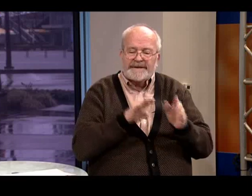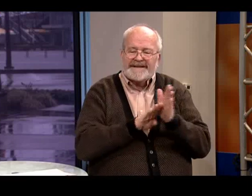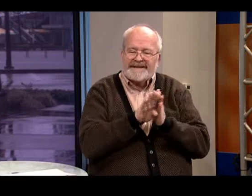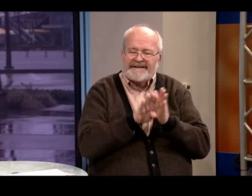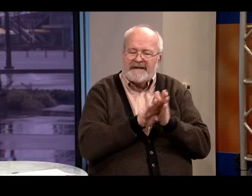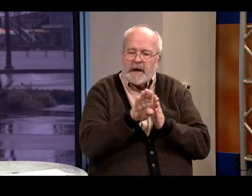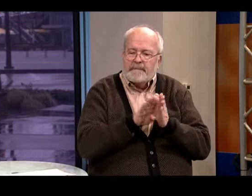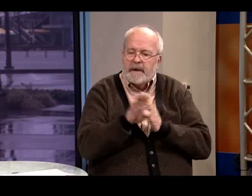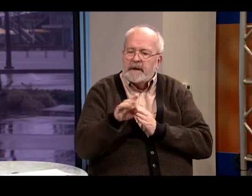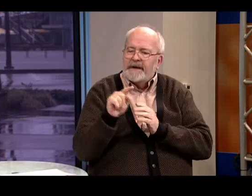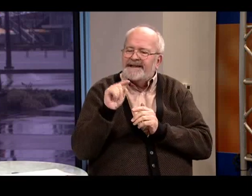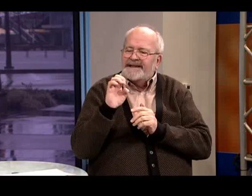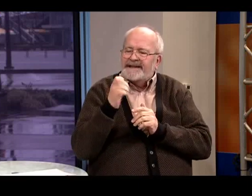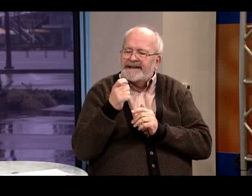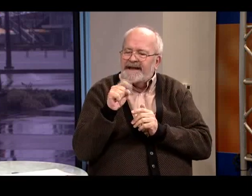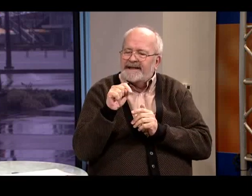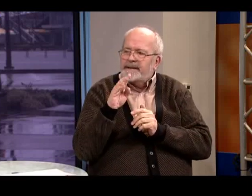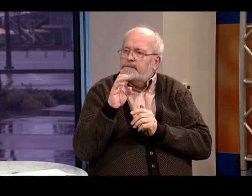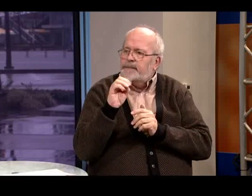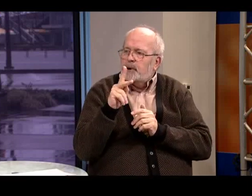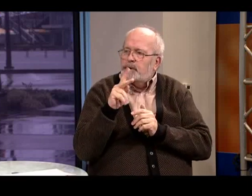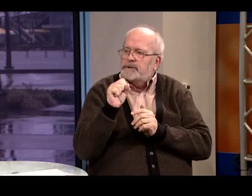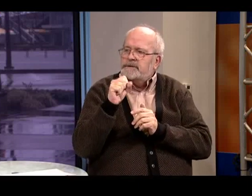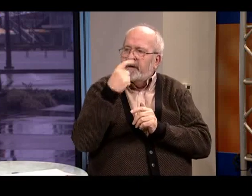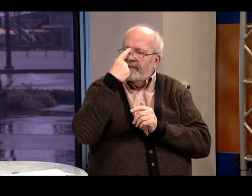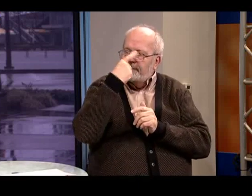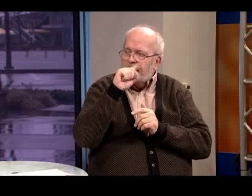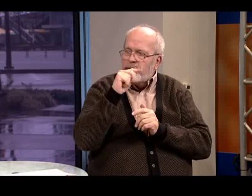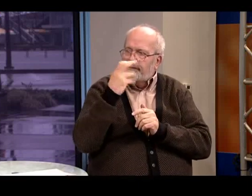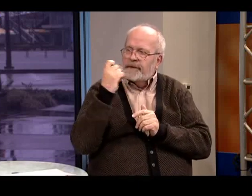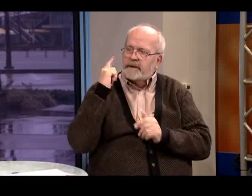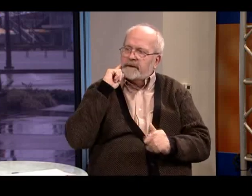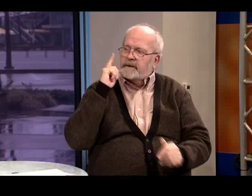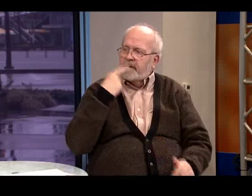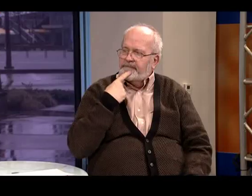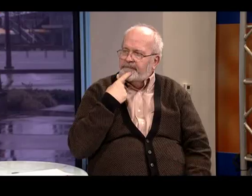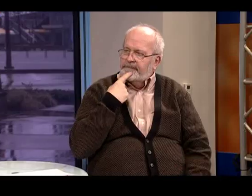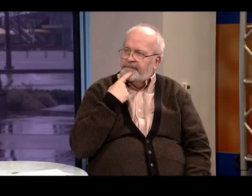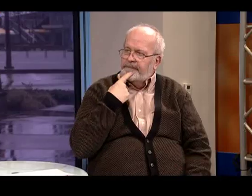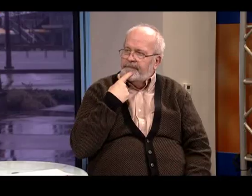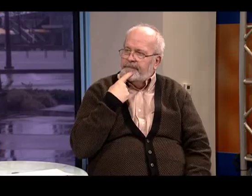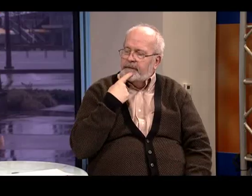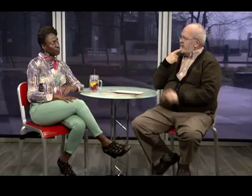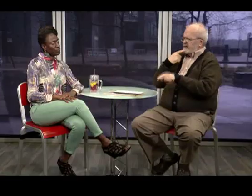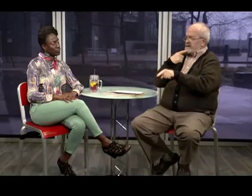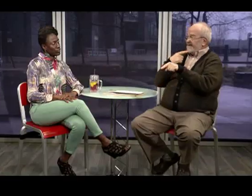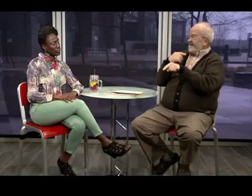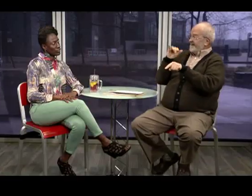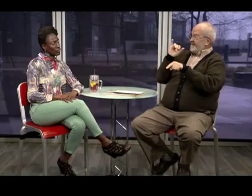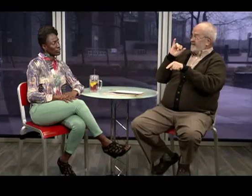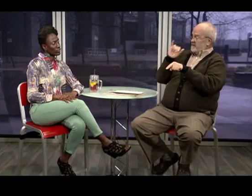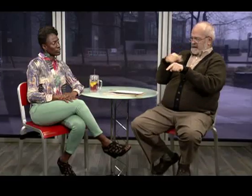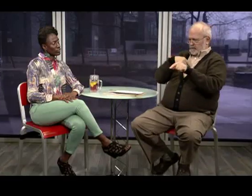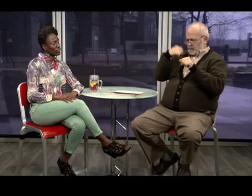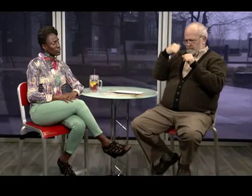In 1880, they had said that teachers should develop textbooks for the deaf.